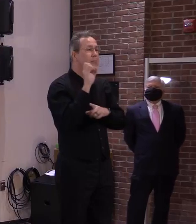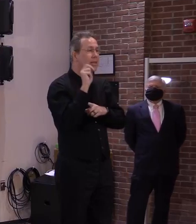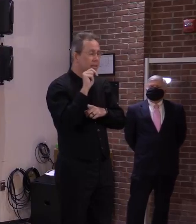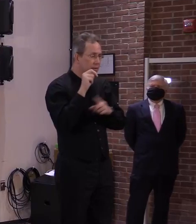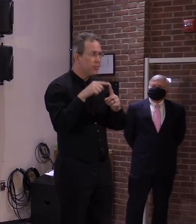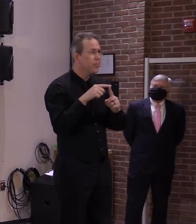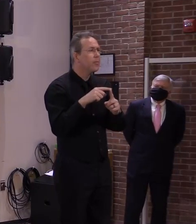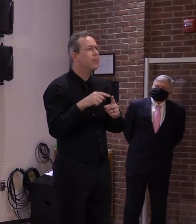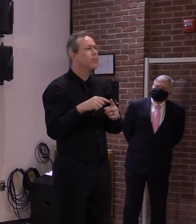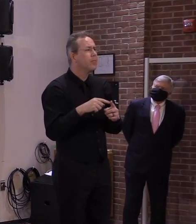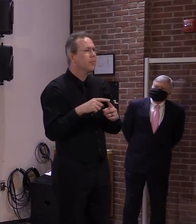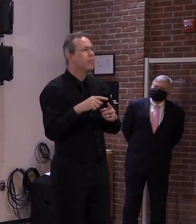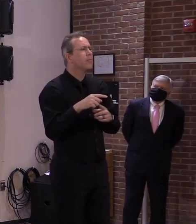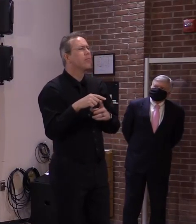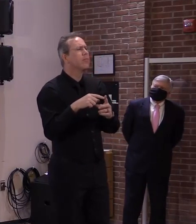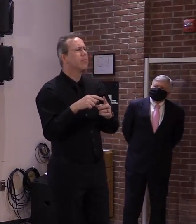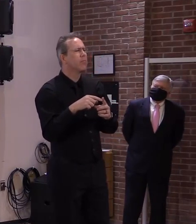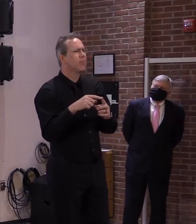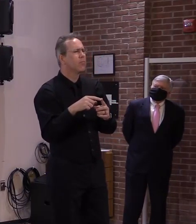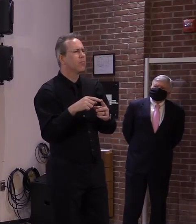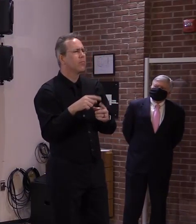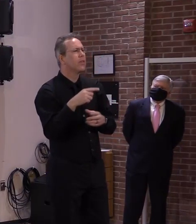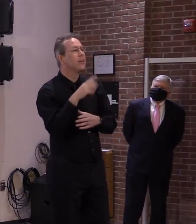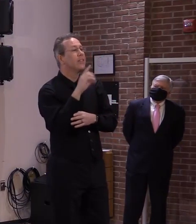already doing.